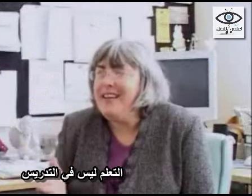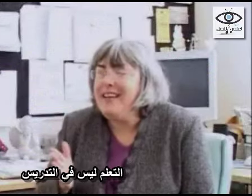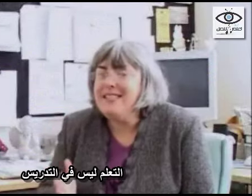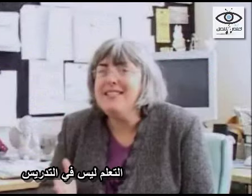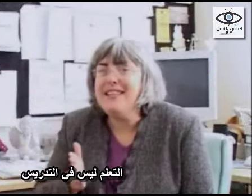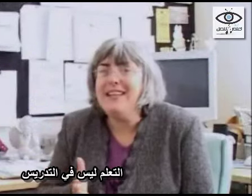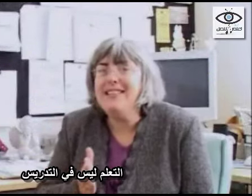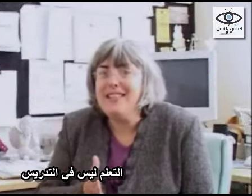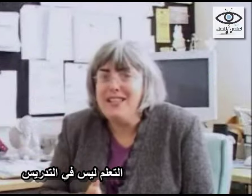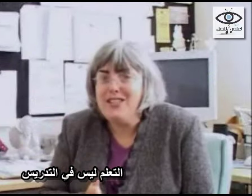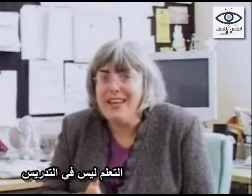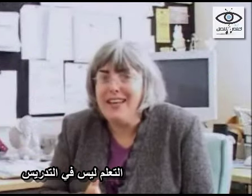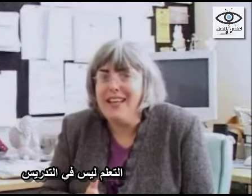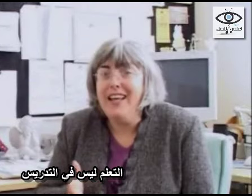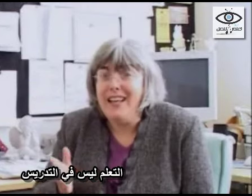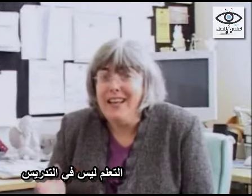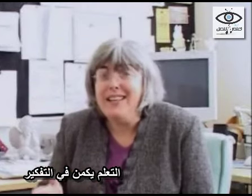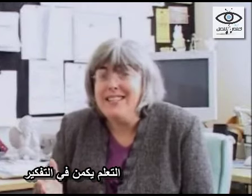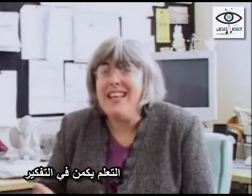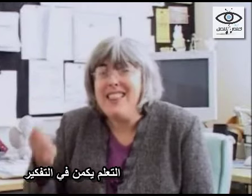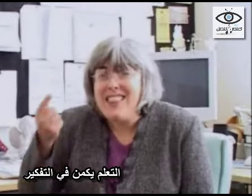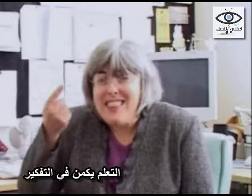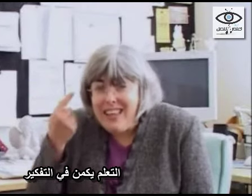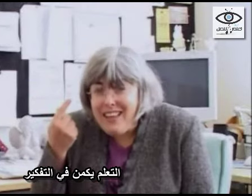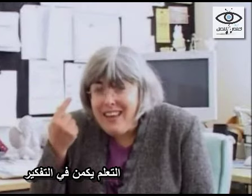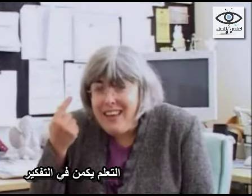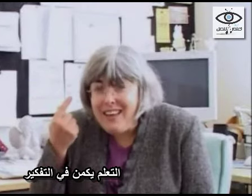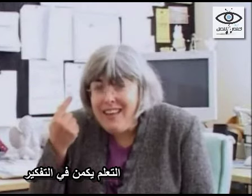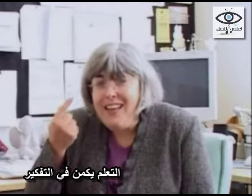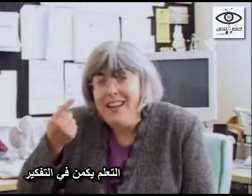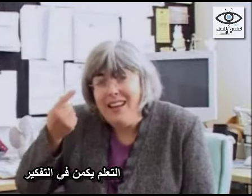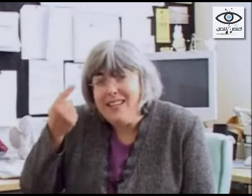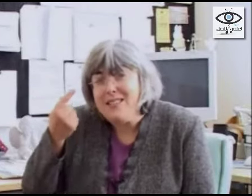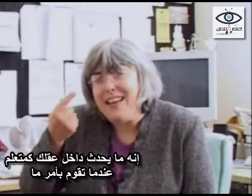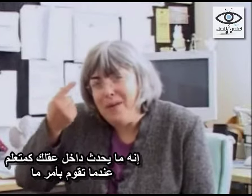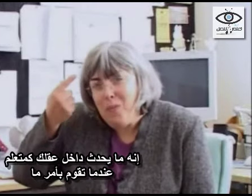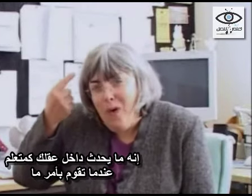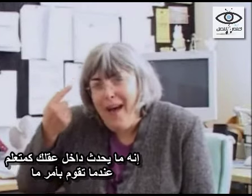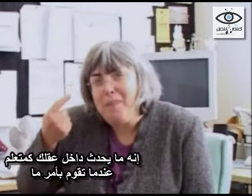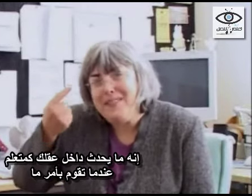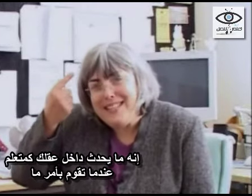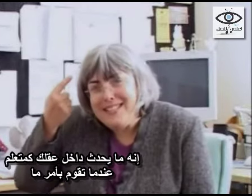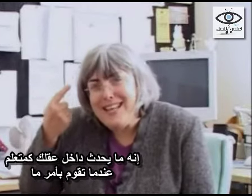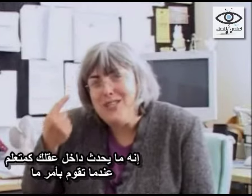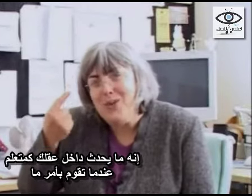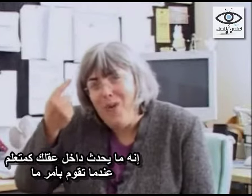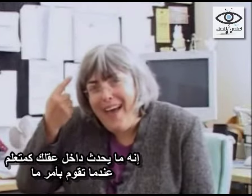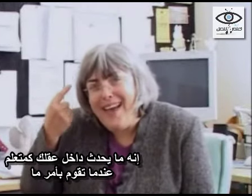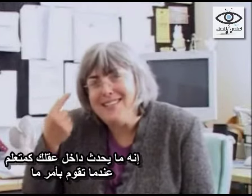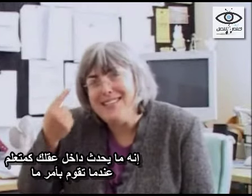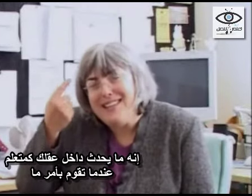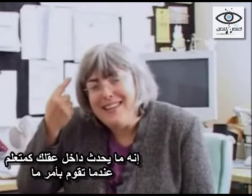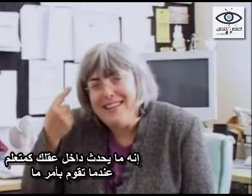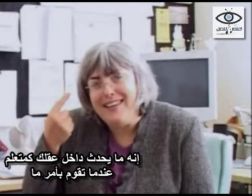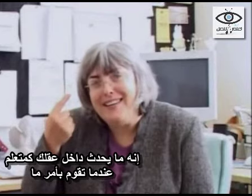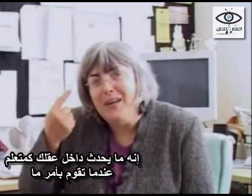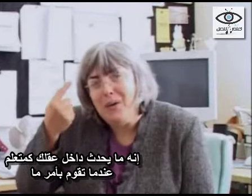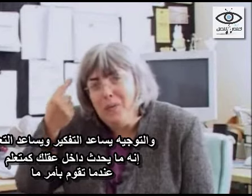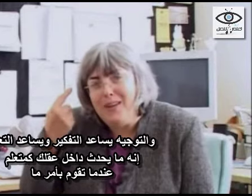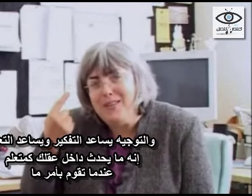Learning isn't in teaching. Learning's in thinking. Learning's in what happens inside your head as a learner while you're